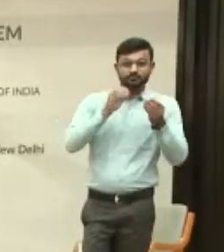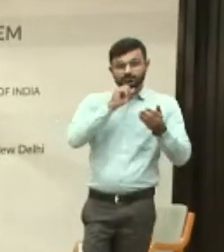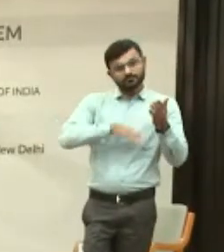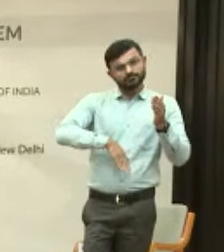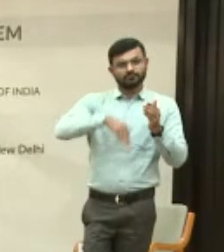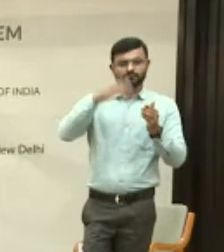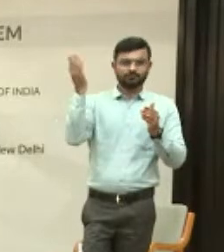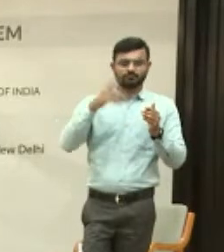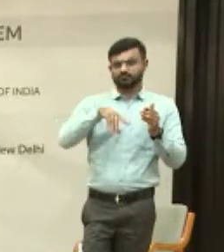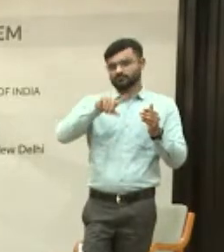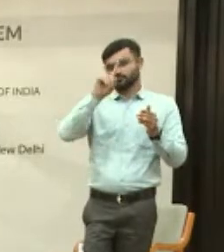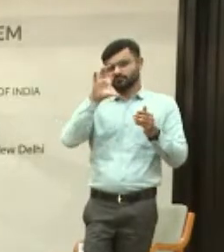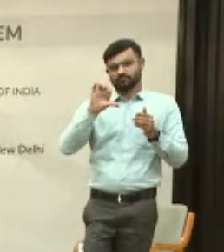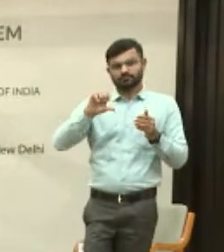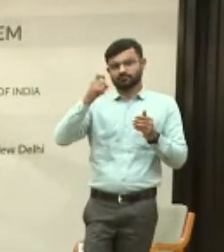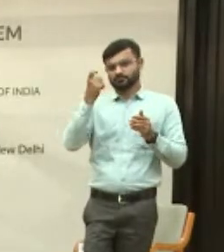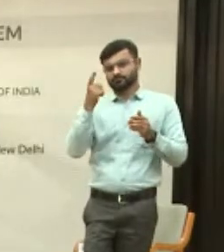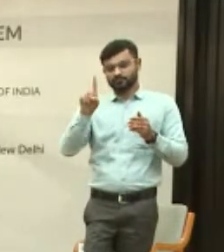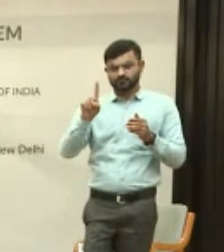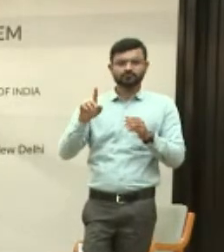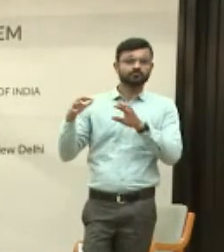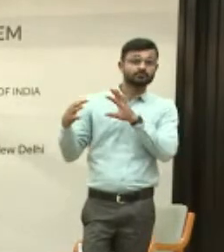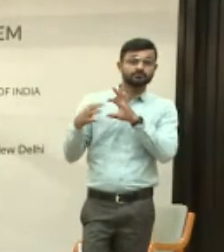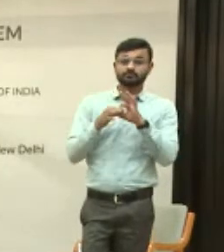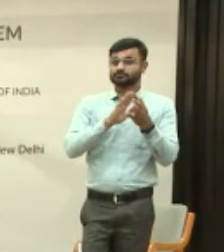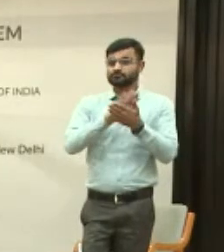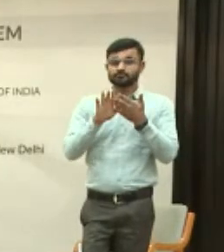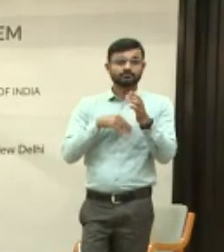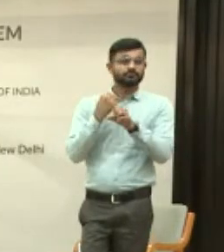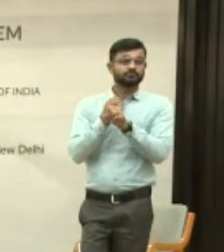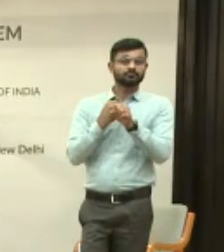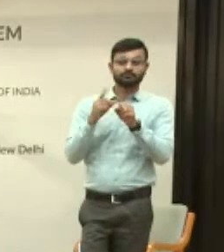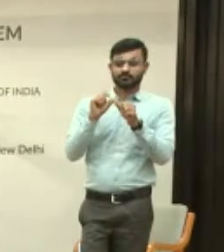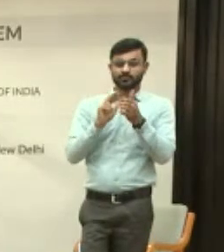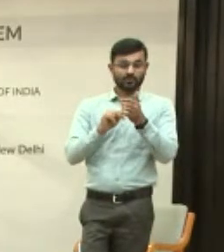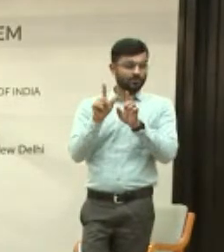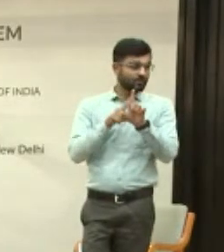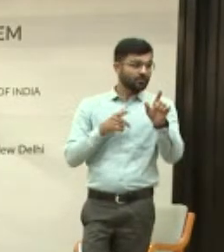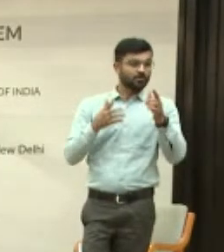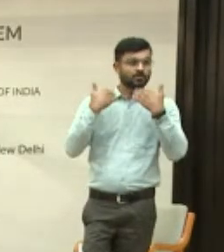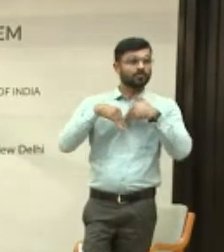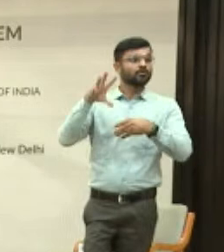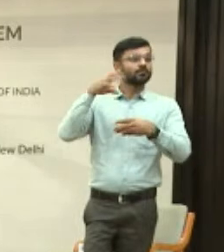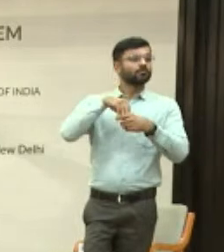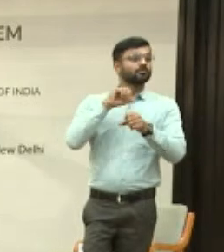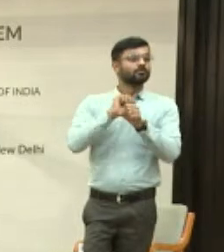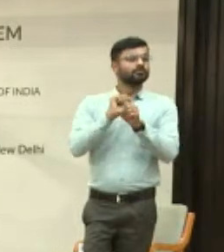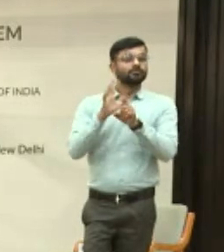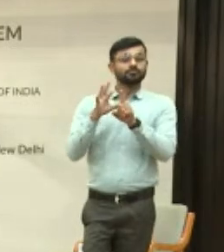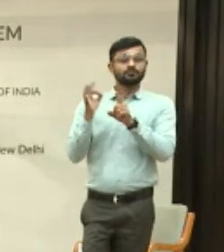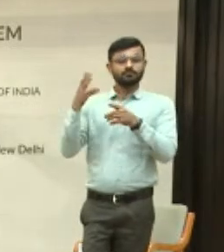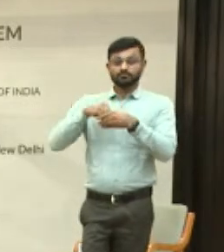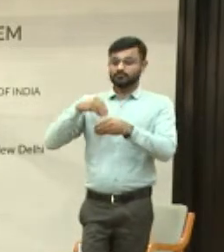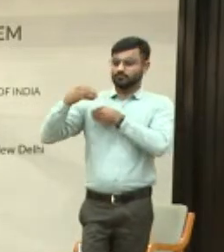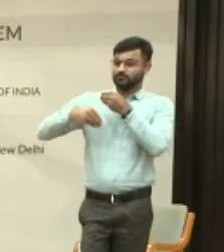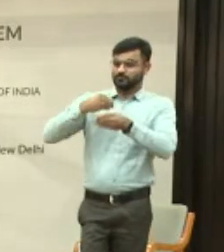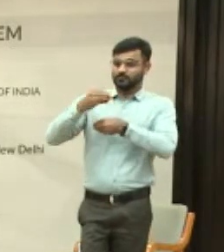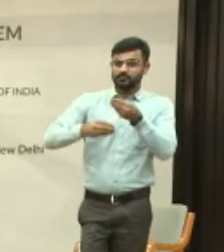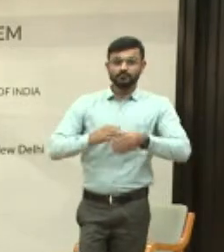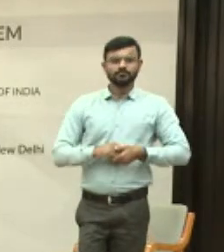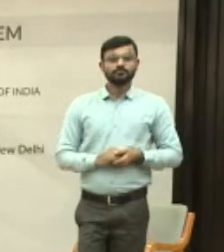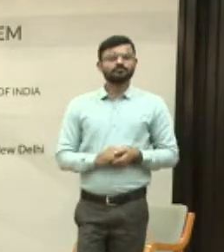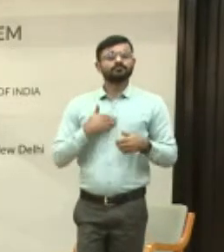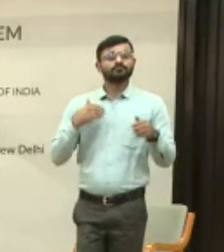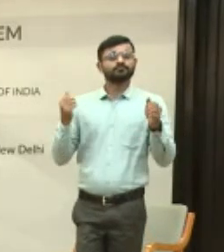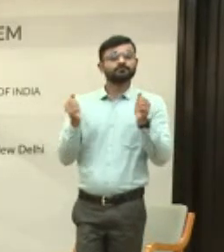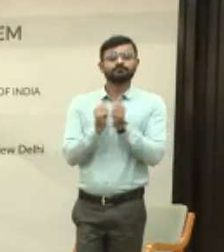in 1991. We have a generation that does not have a colonial chip on the shoulder. And therefore, we have a generation